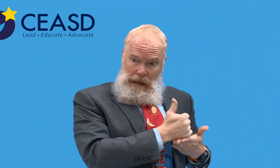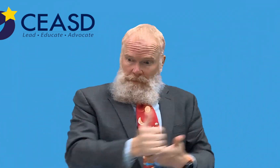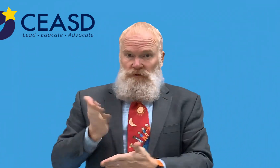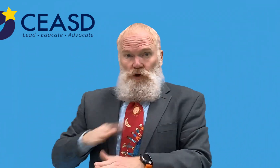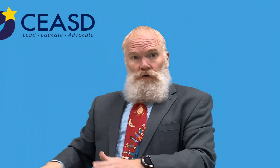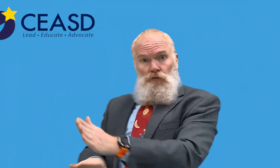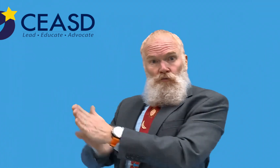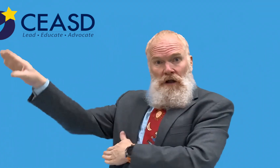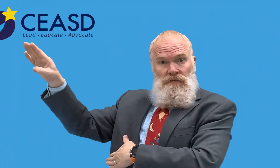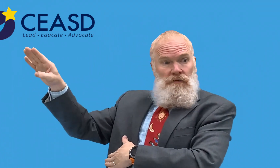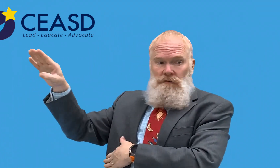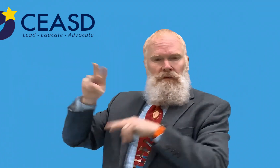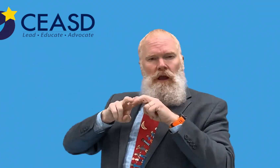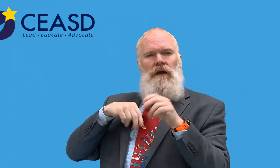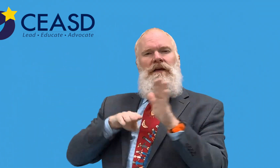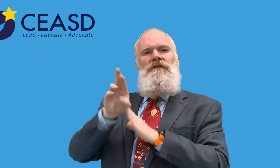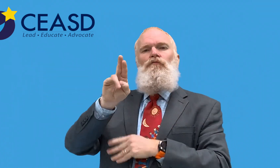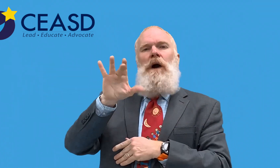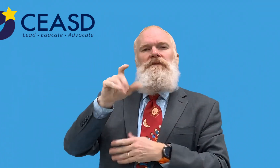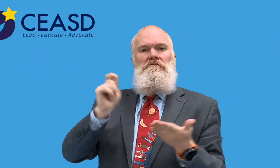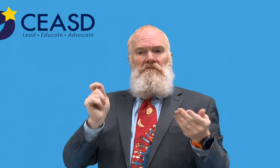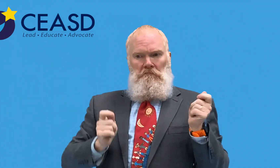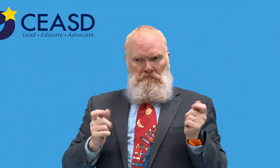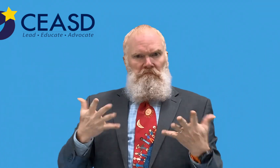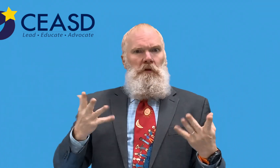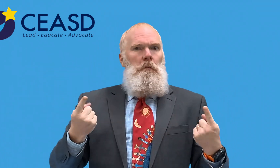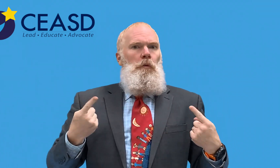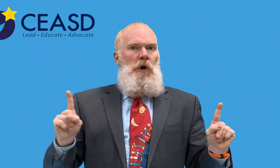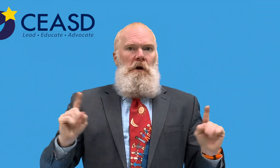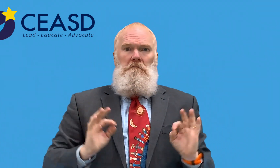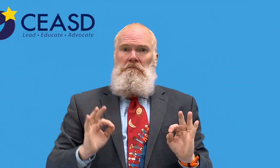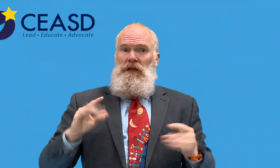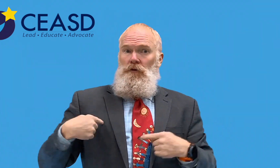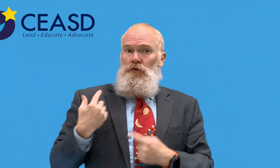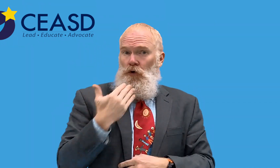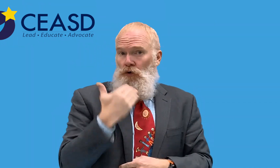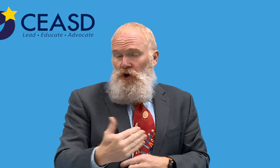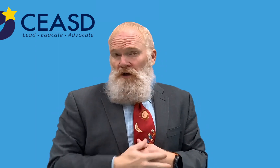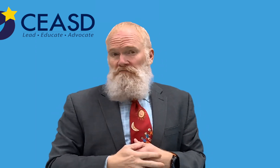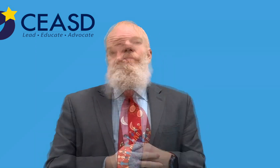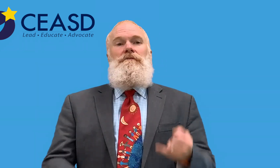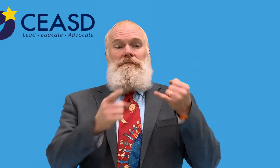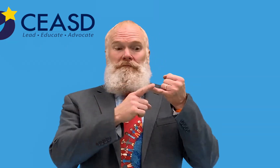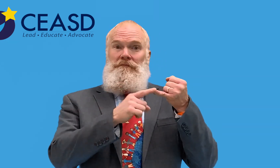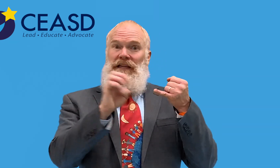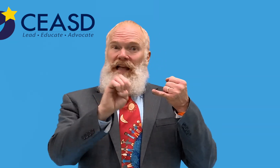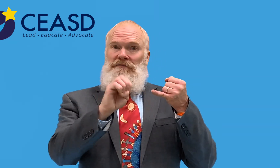far. Brings me to strategic action item D. As new jobs and opportunities to connect